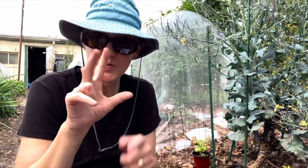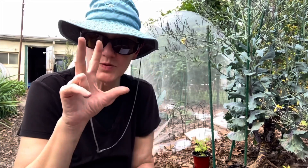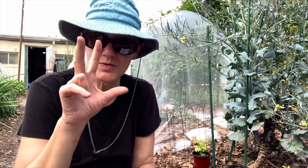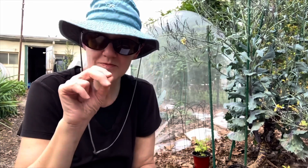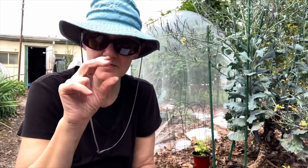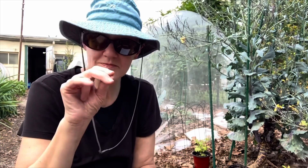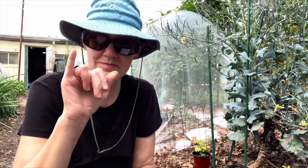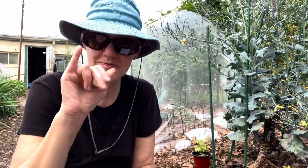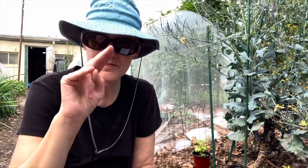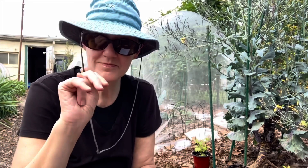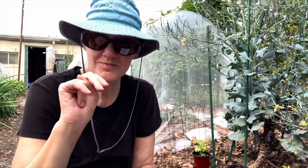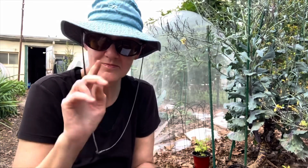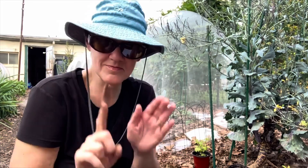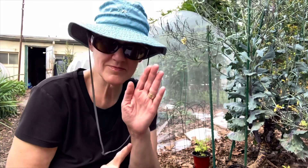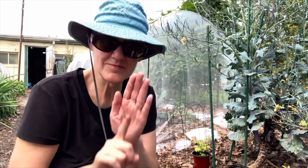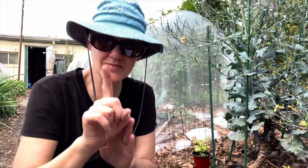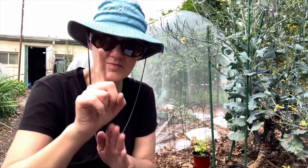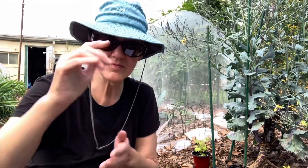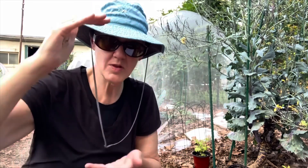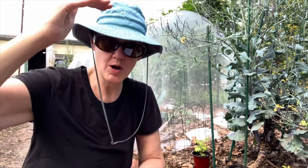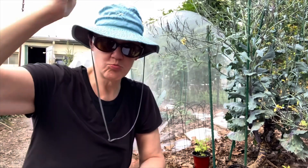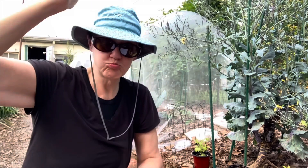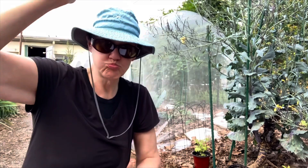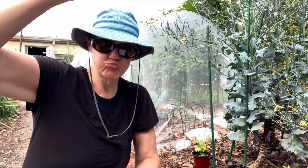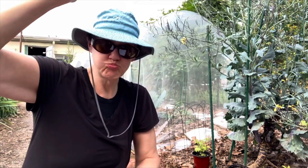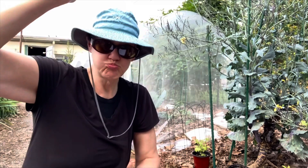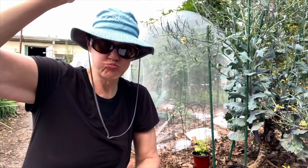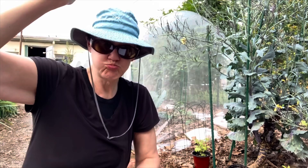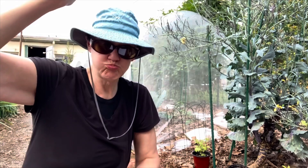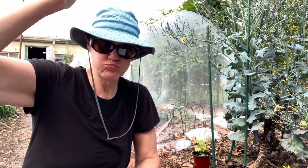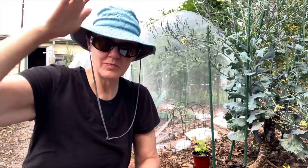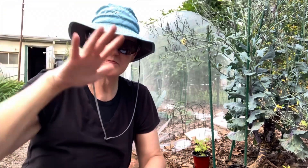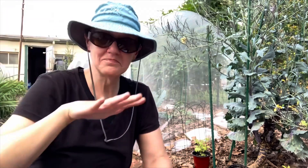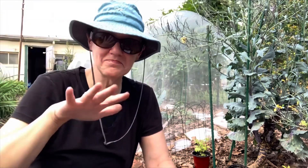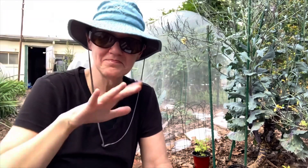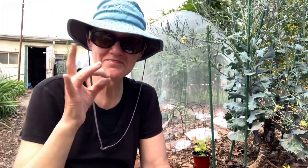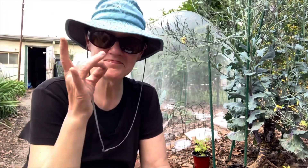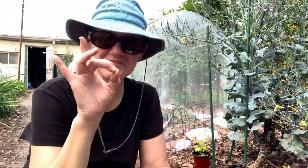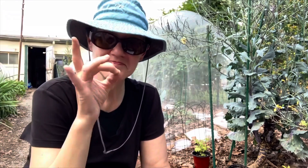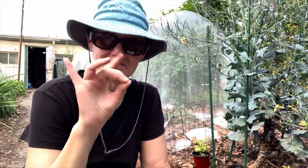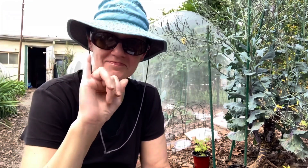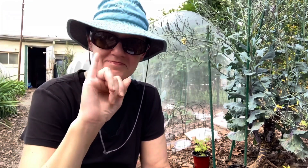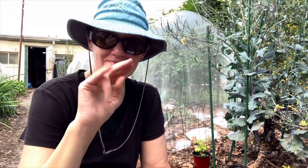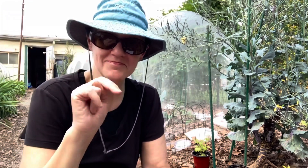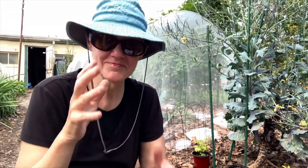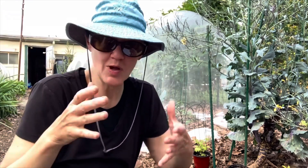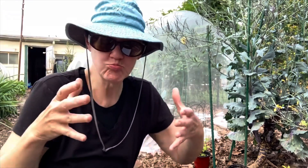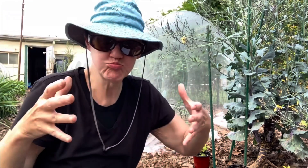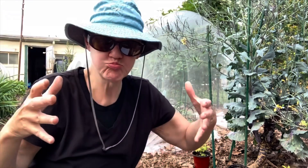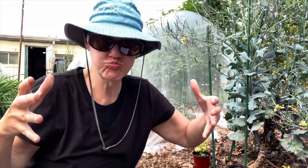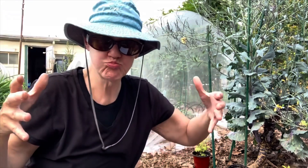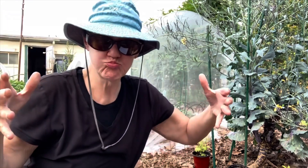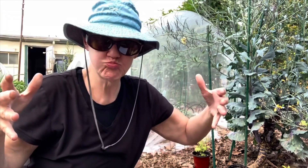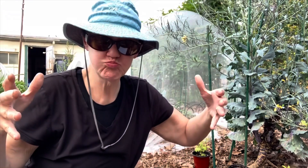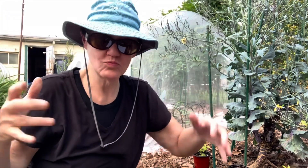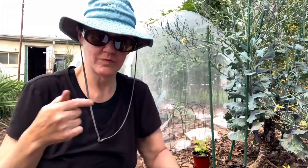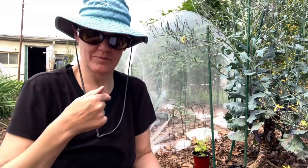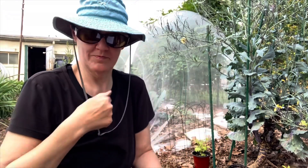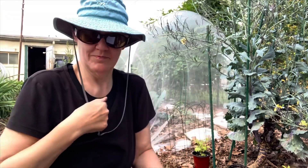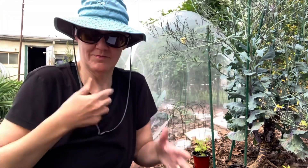It's going to become 18 to 30 inches tall and about 18 inches wide.